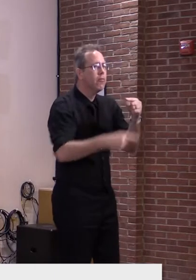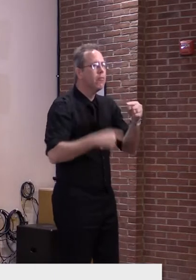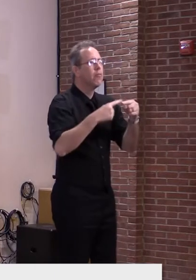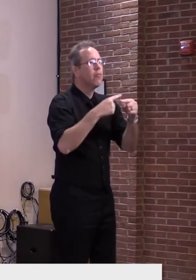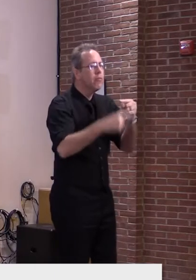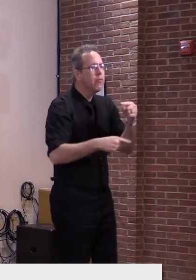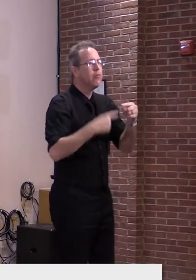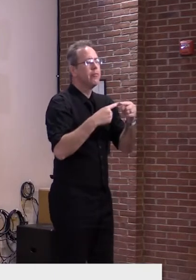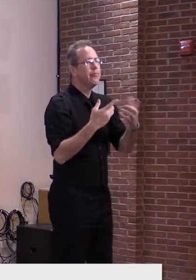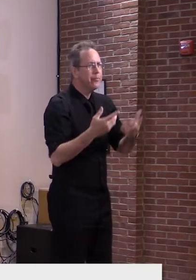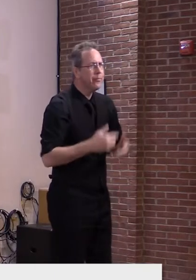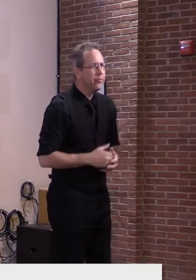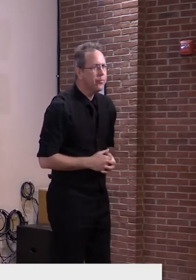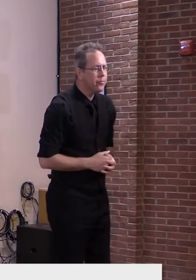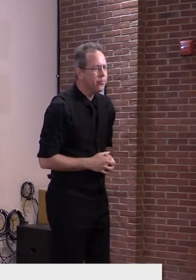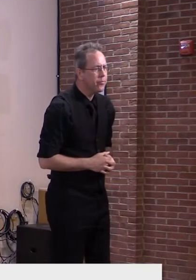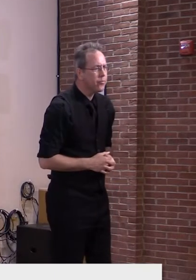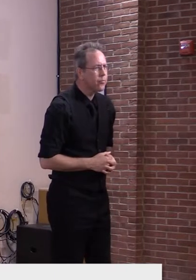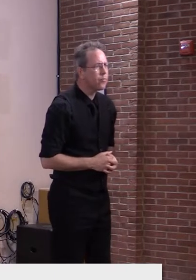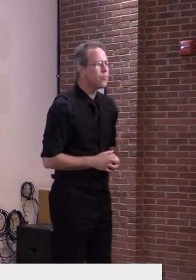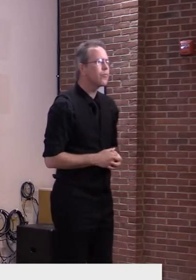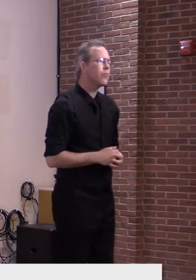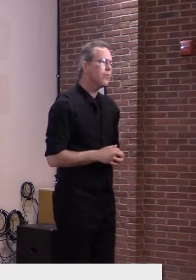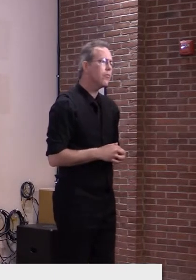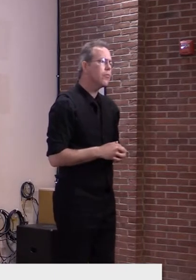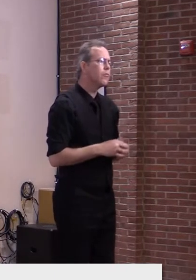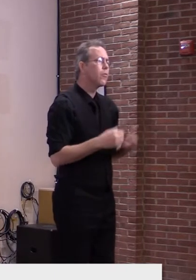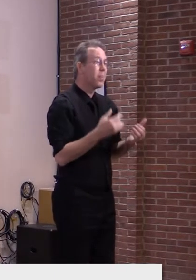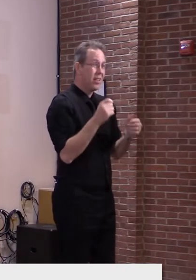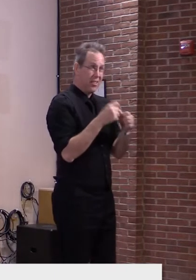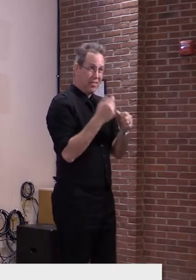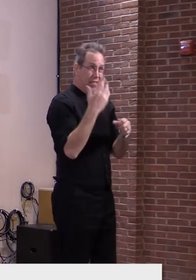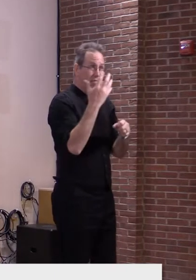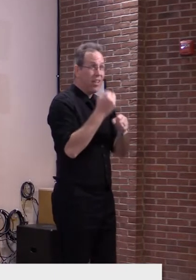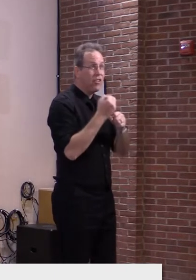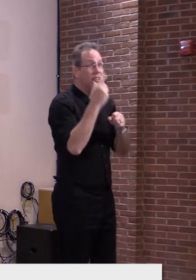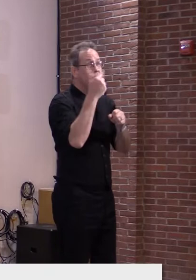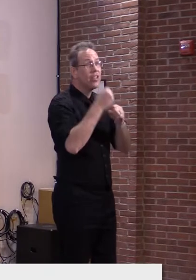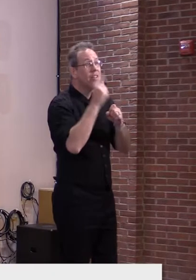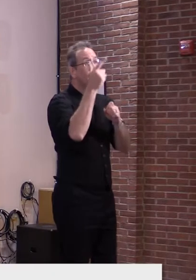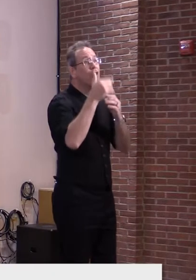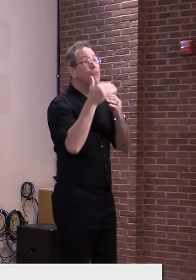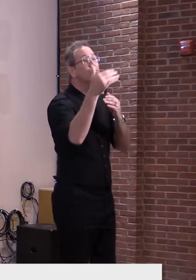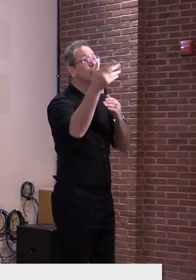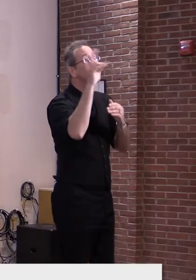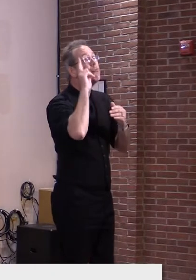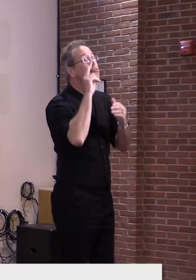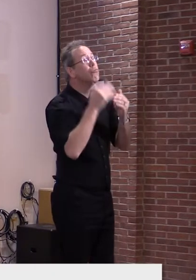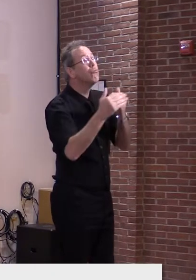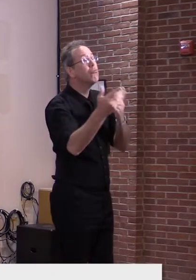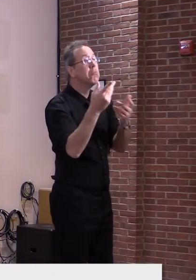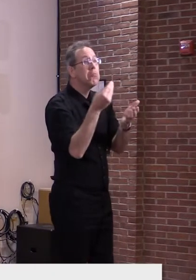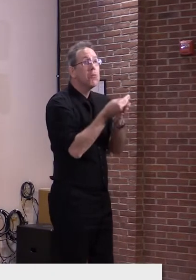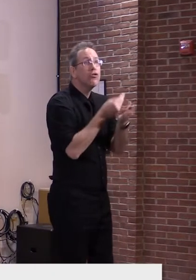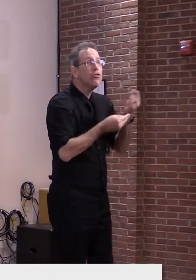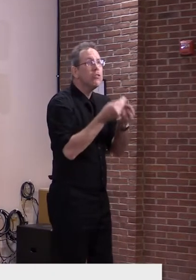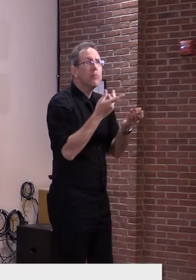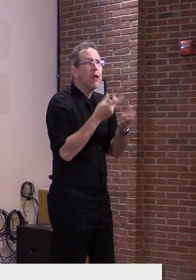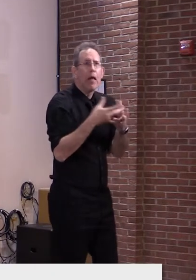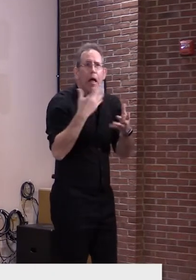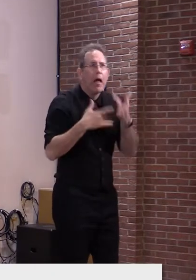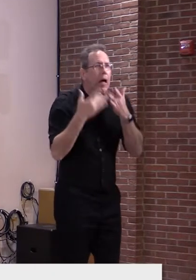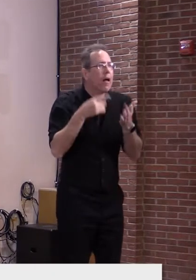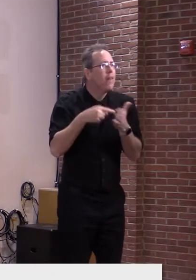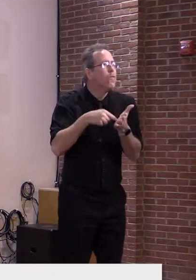decisions will likely come at a time when we're dealing with budget shortfalls, not surpluses. I'm